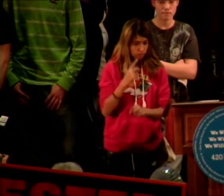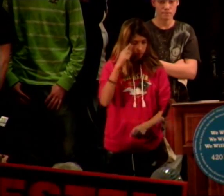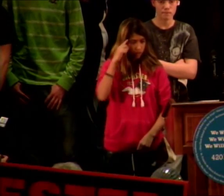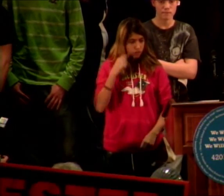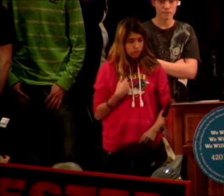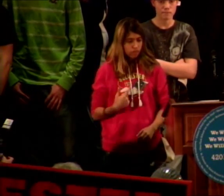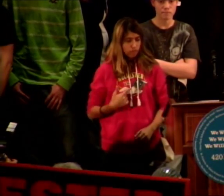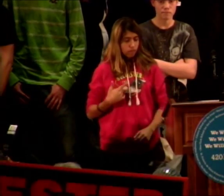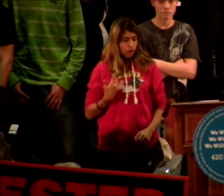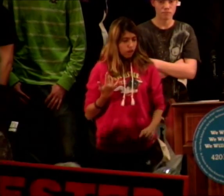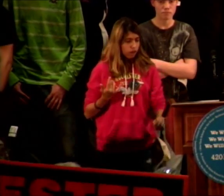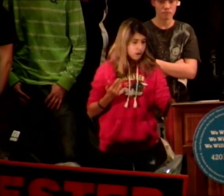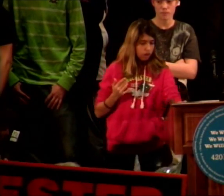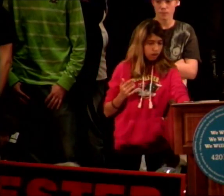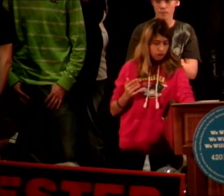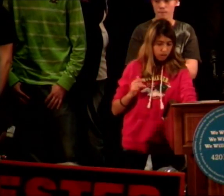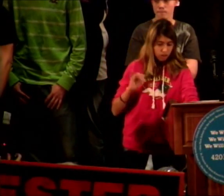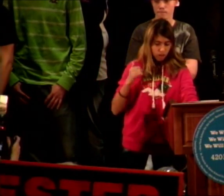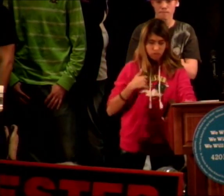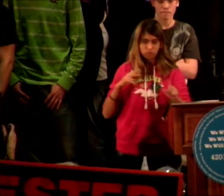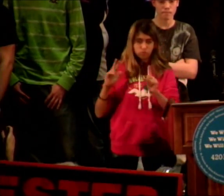said. But I didn't interact with any of the other students.